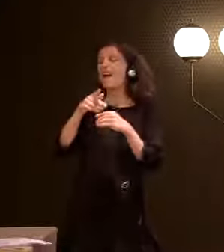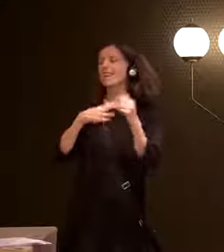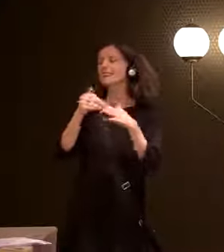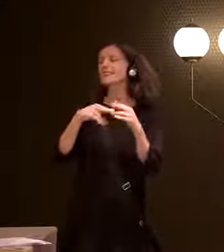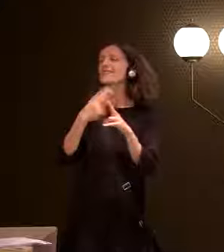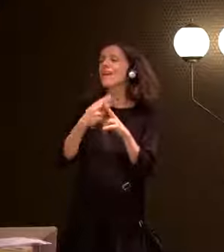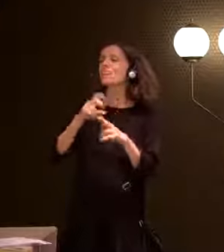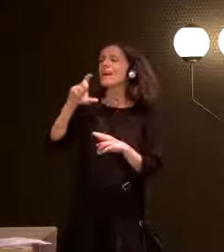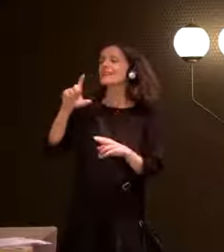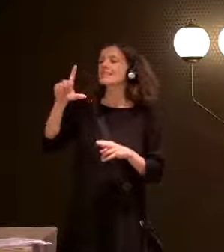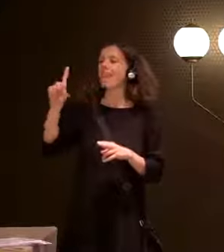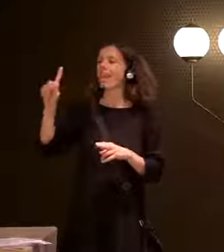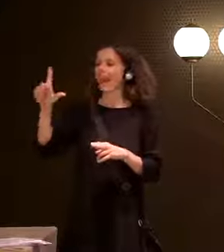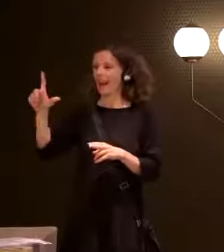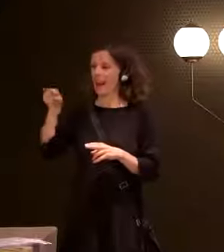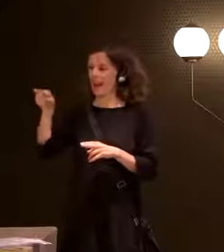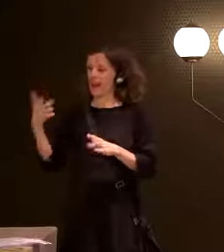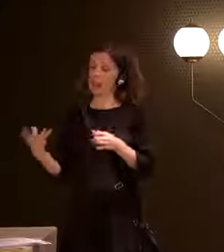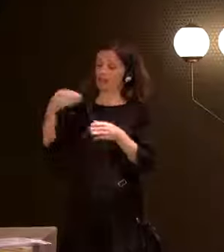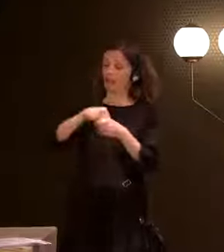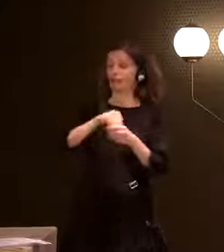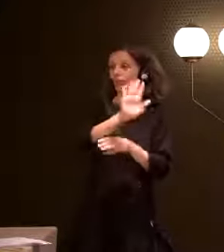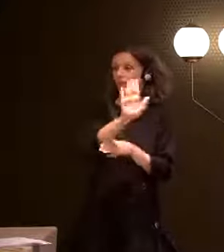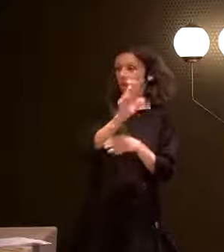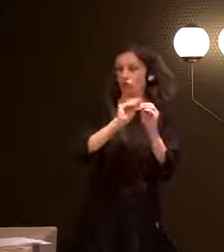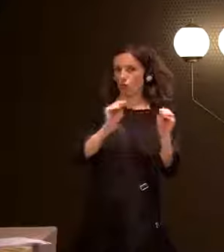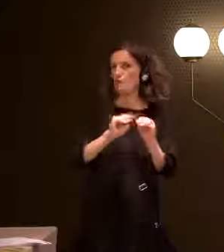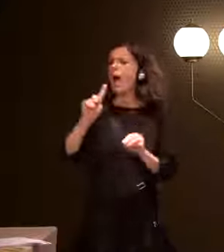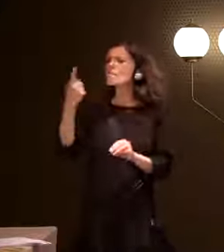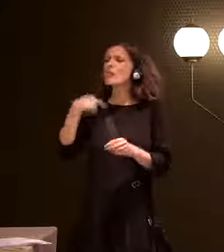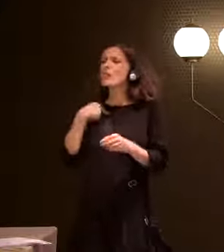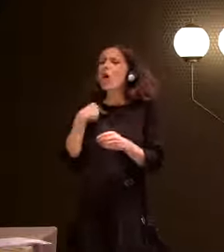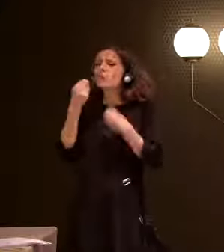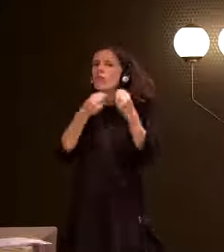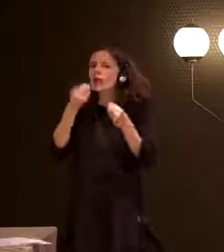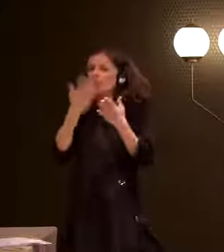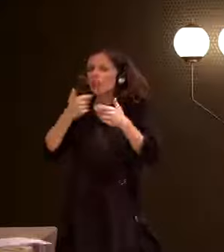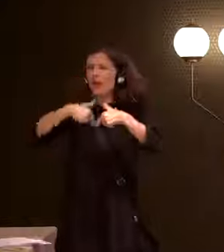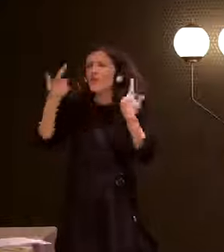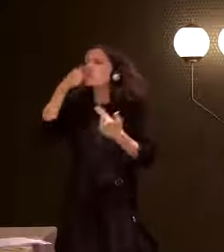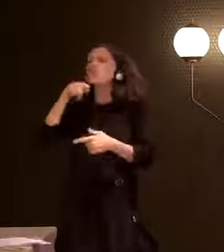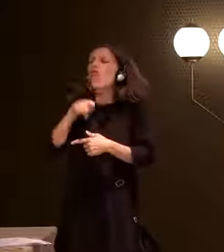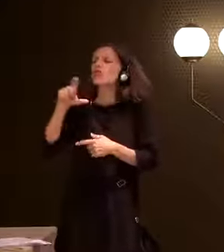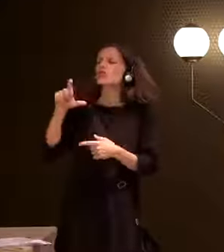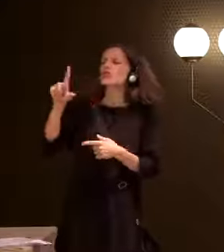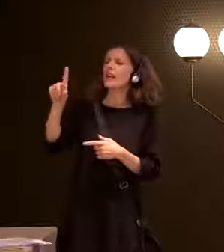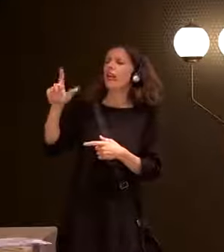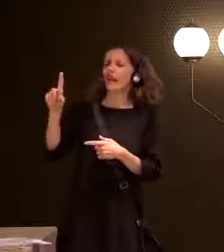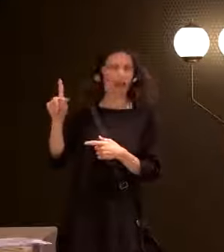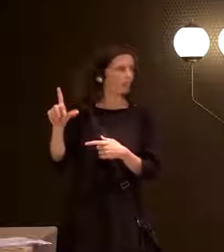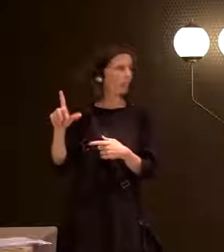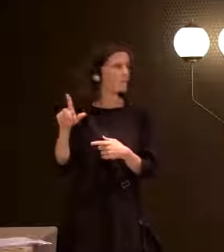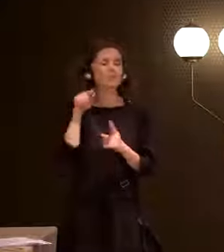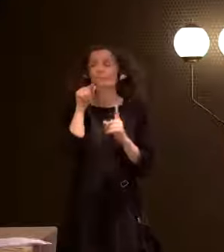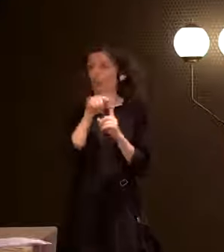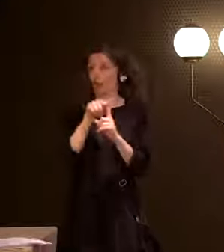I'll start by clarifying what CLIL is. It is an approach, an educational approach in which both the